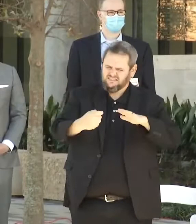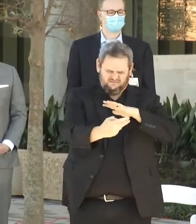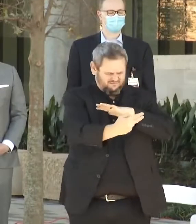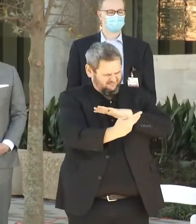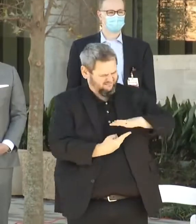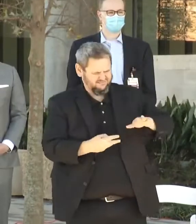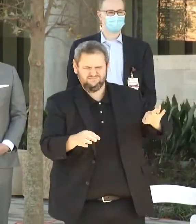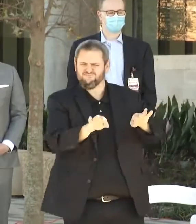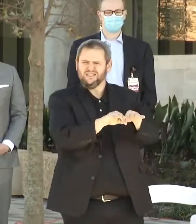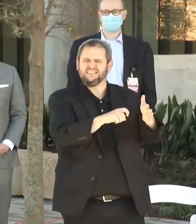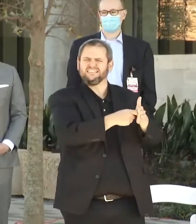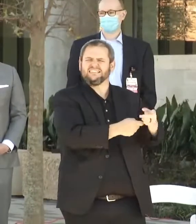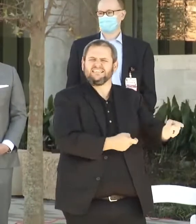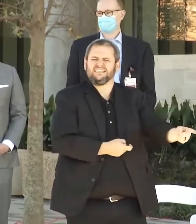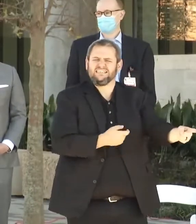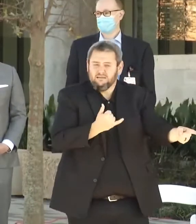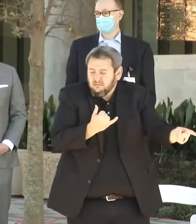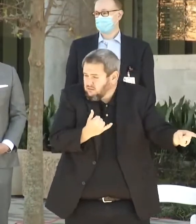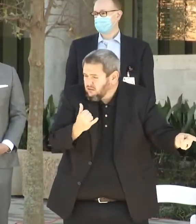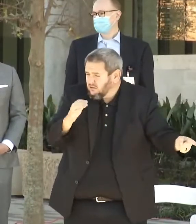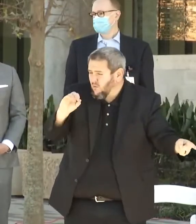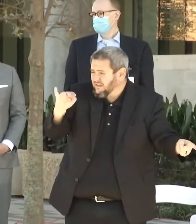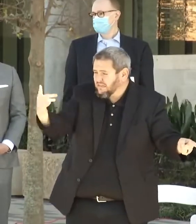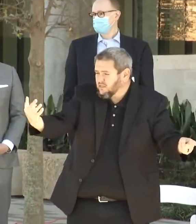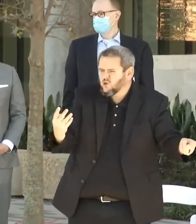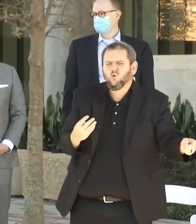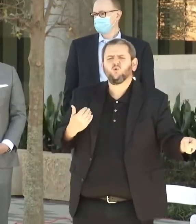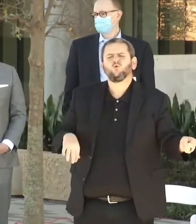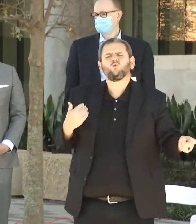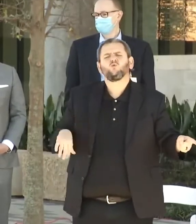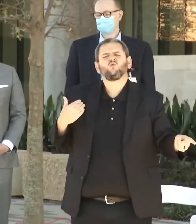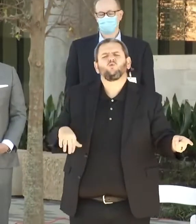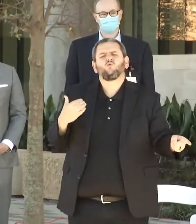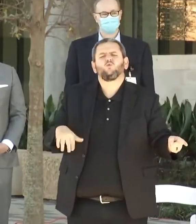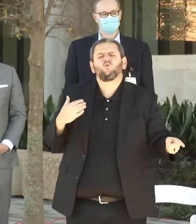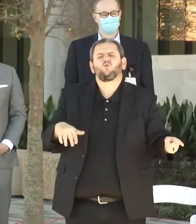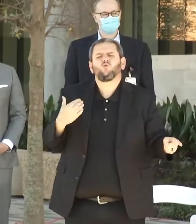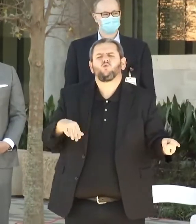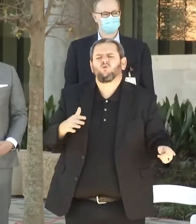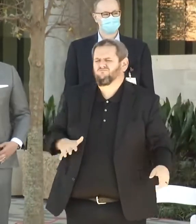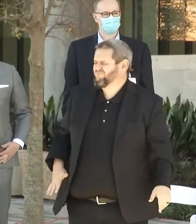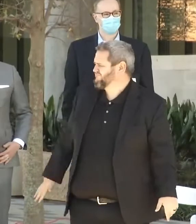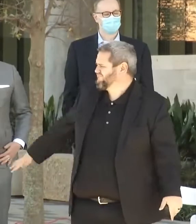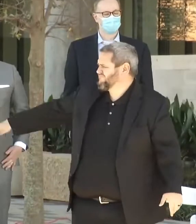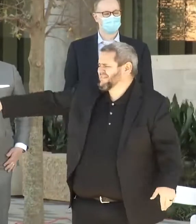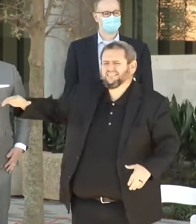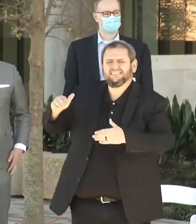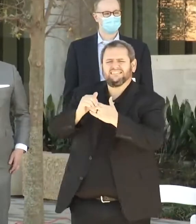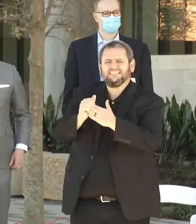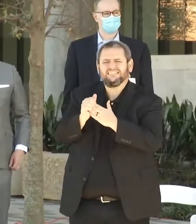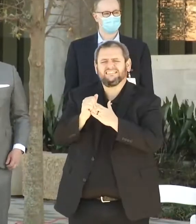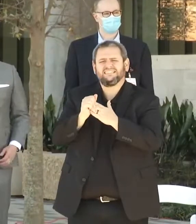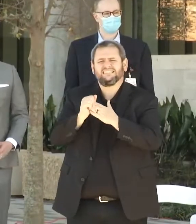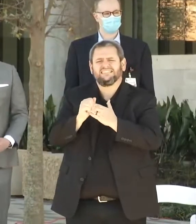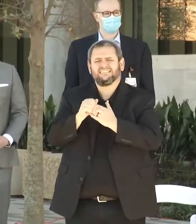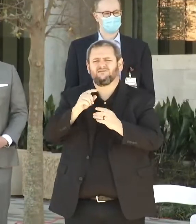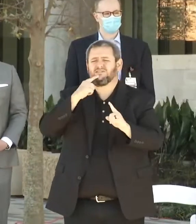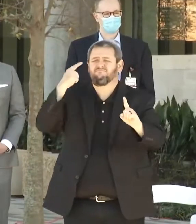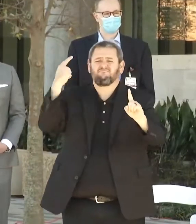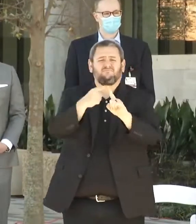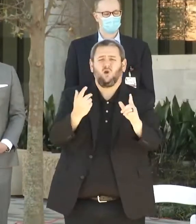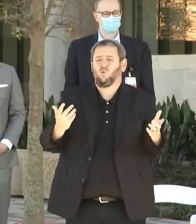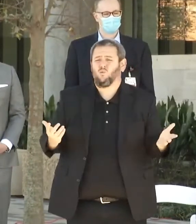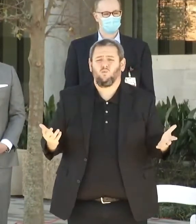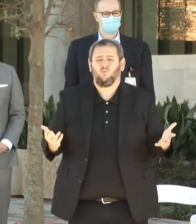leaders that you see here for our community, we're all trying to come up with the most efficient and the most effective way that we